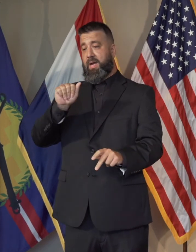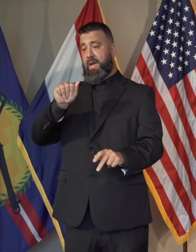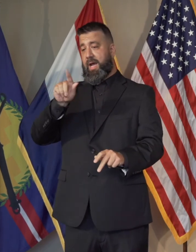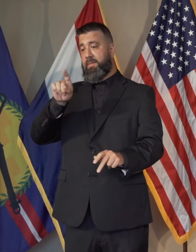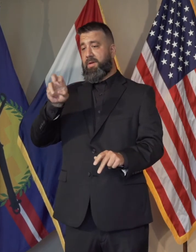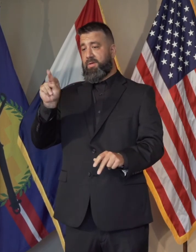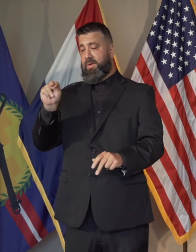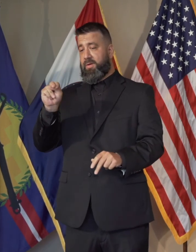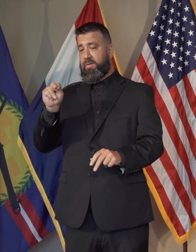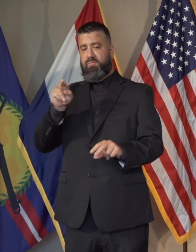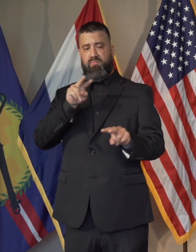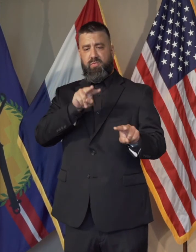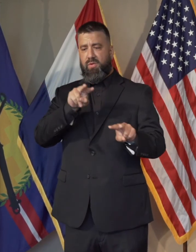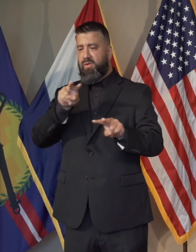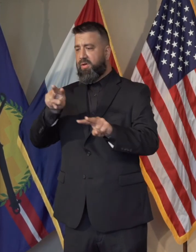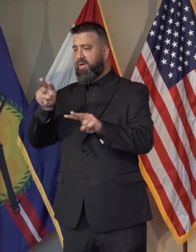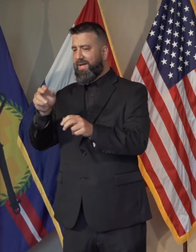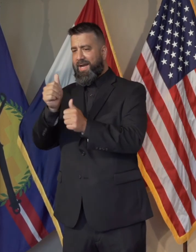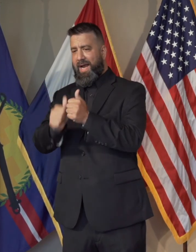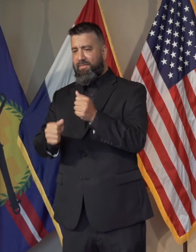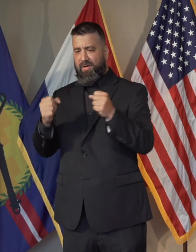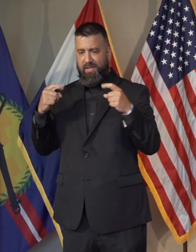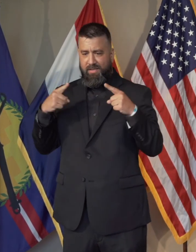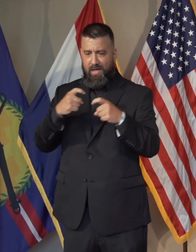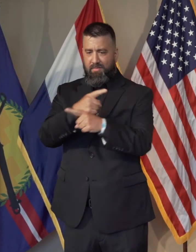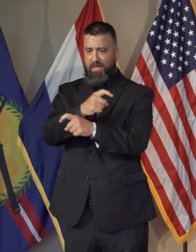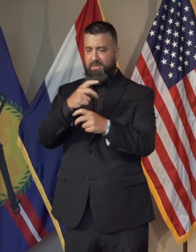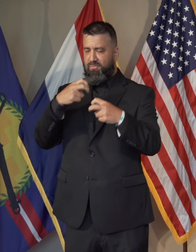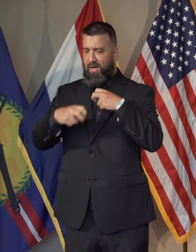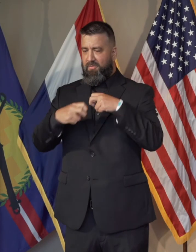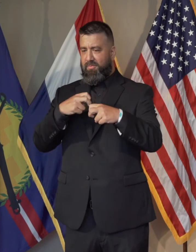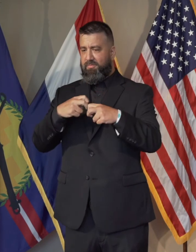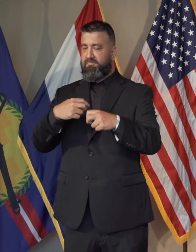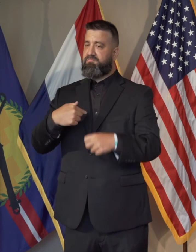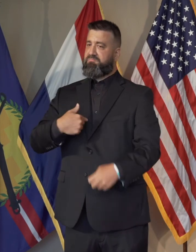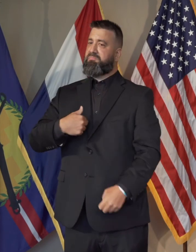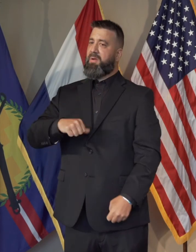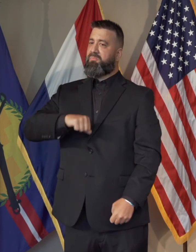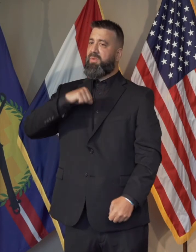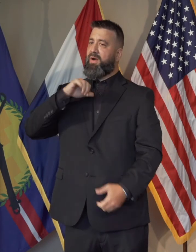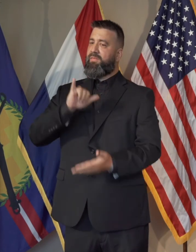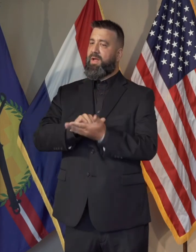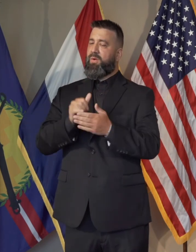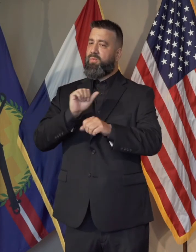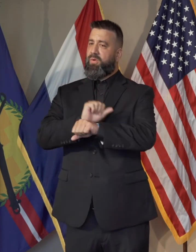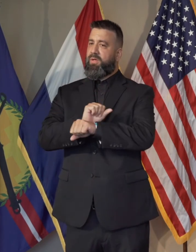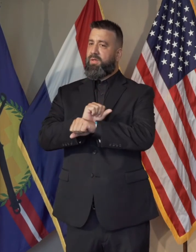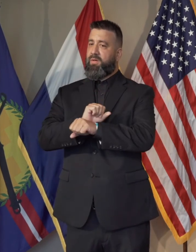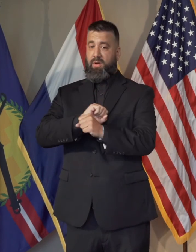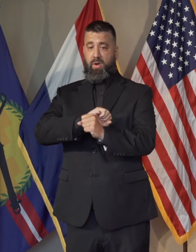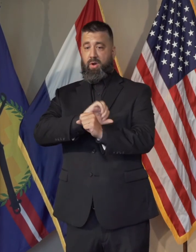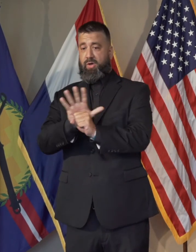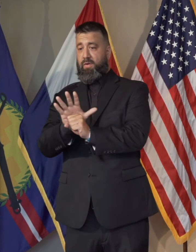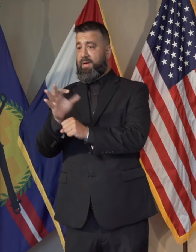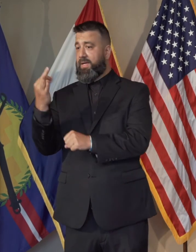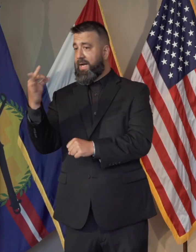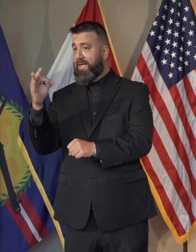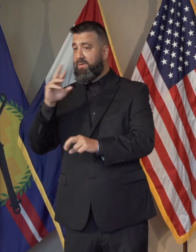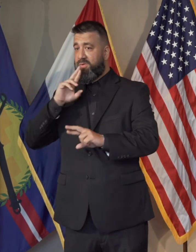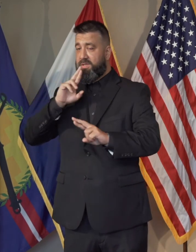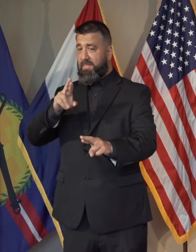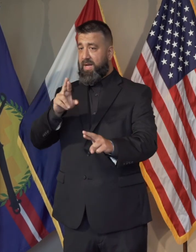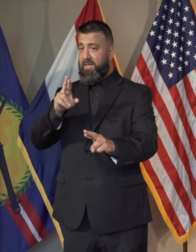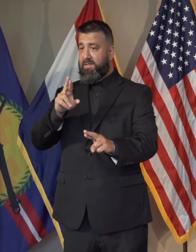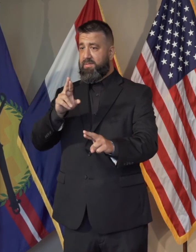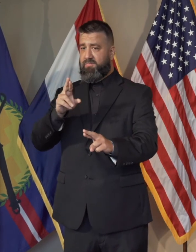beginning is to look at every complex problem through a lens of equity, and I'm proud of that work. Our COVID-19 response has been to direct the resources